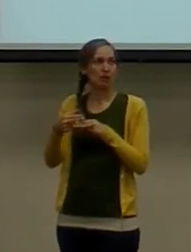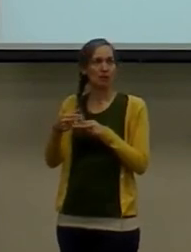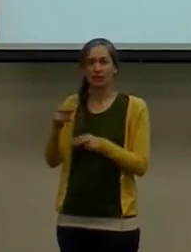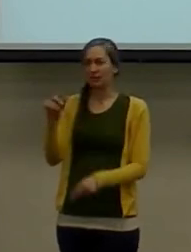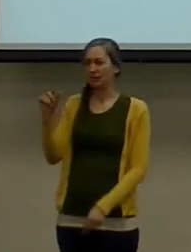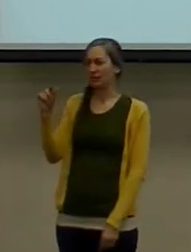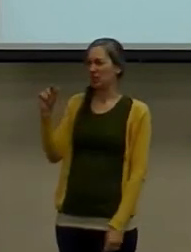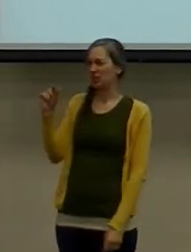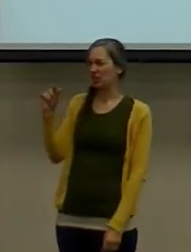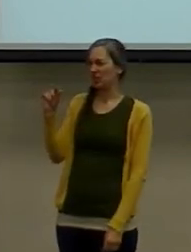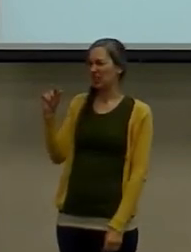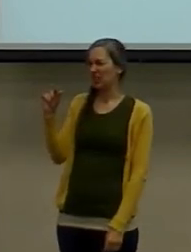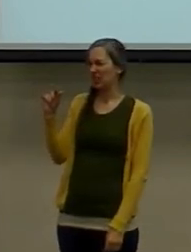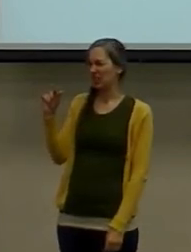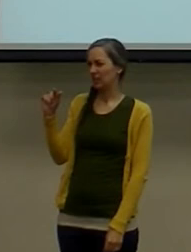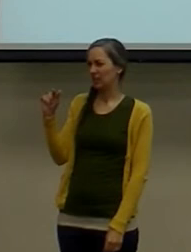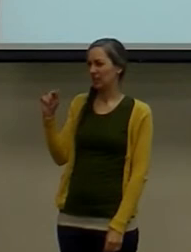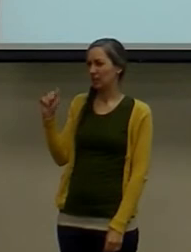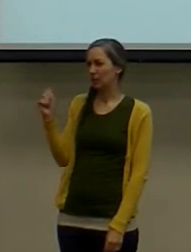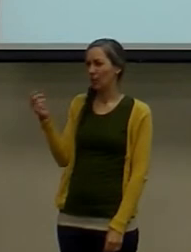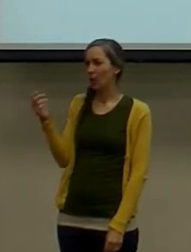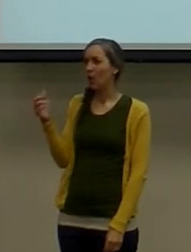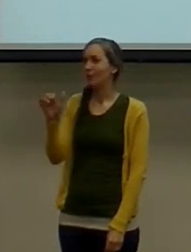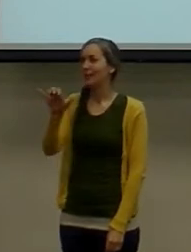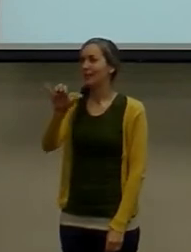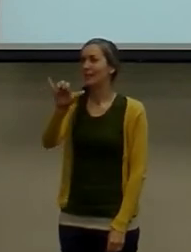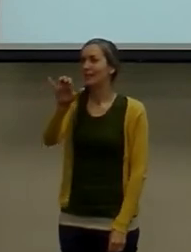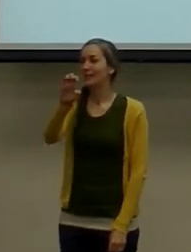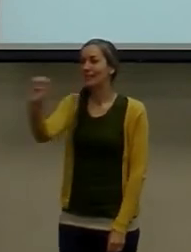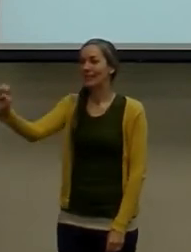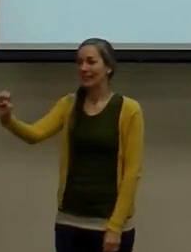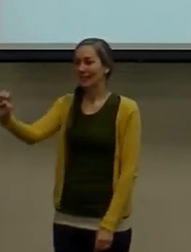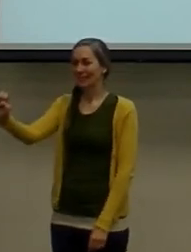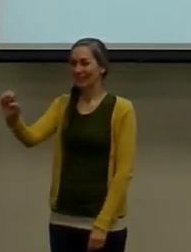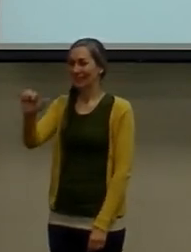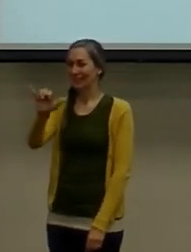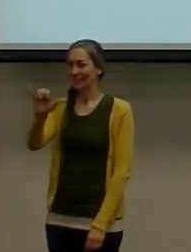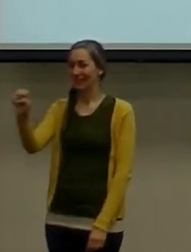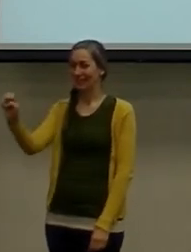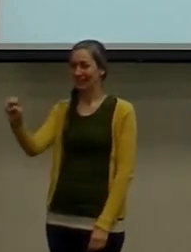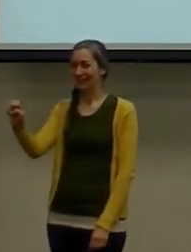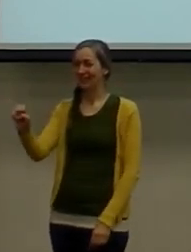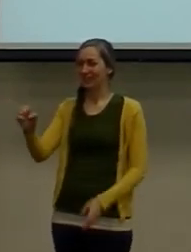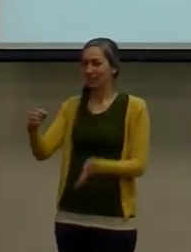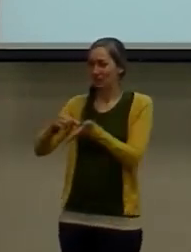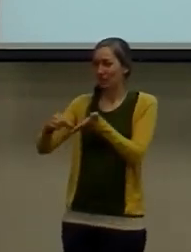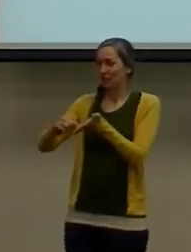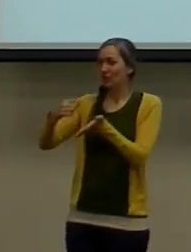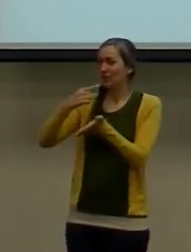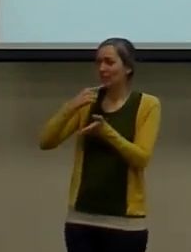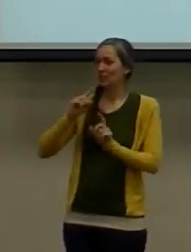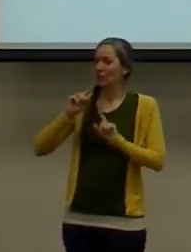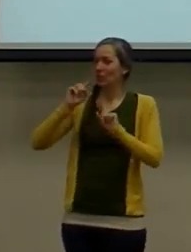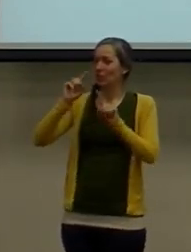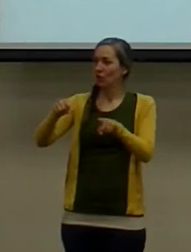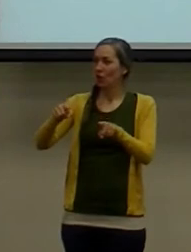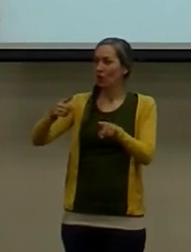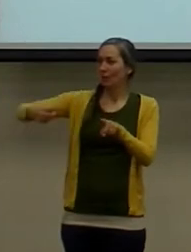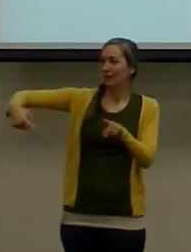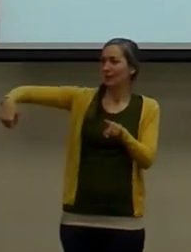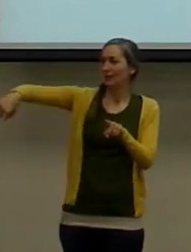Okay, go to Yi. And I don't know whether it has anything to do with